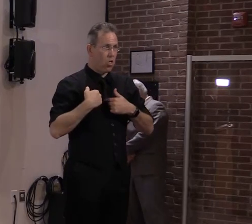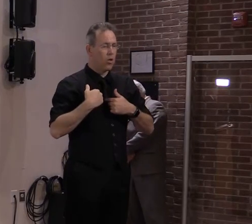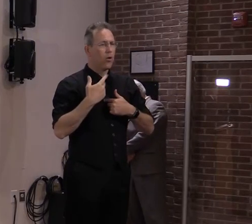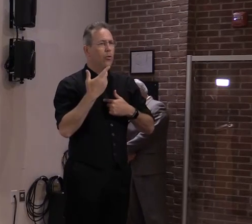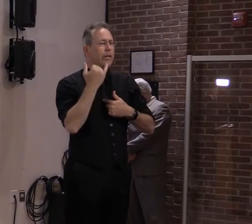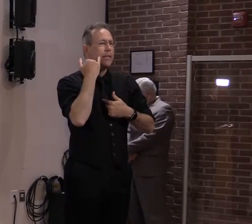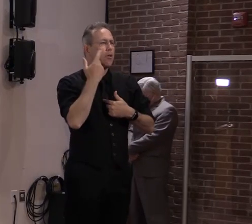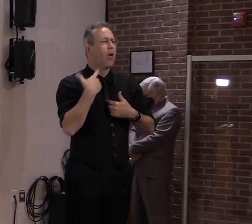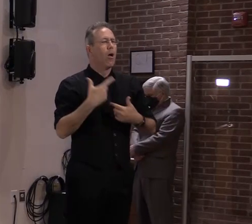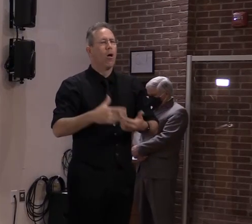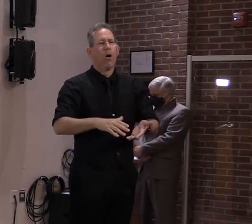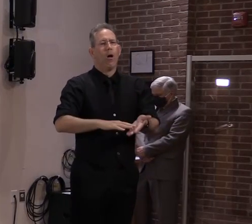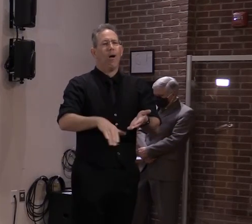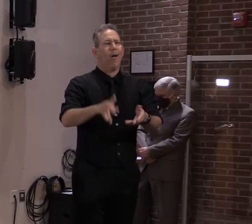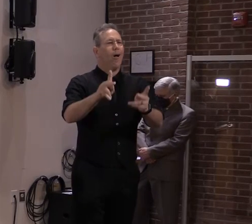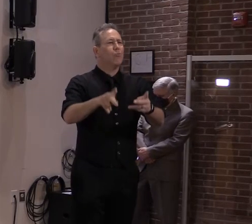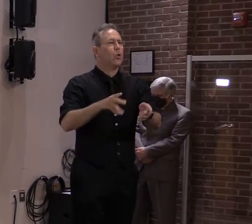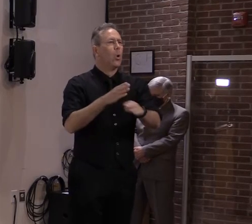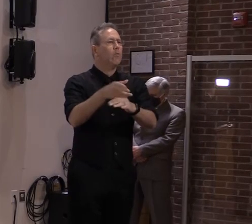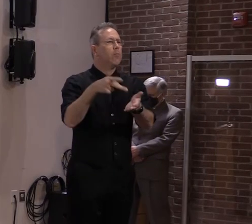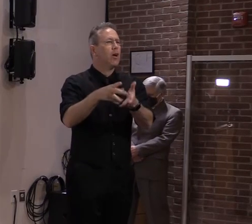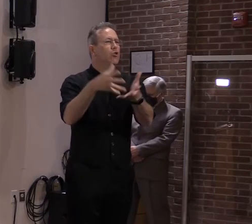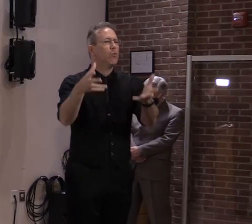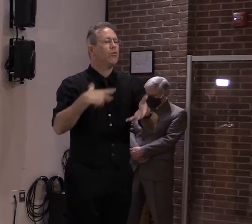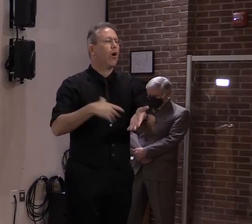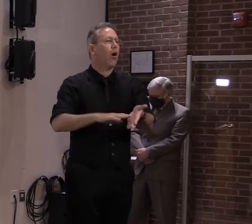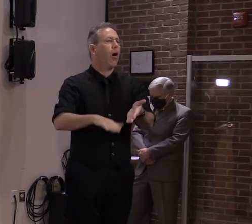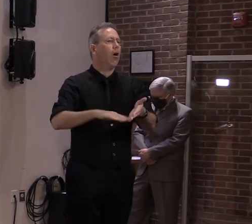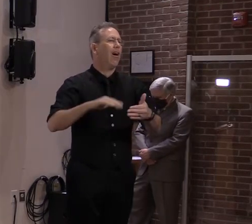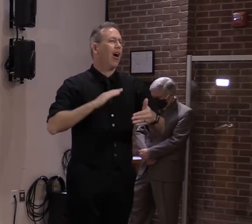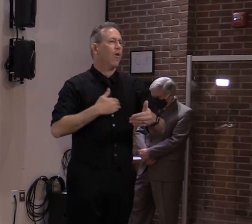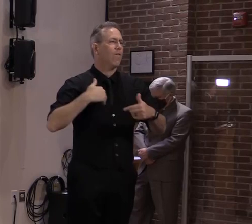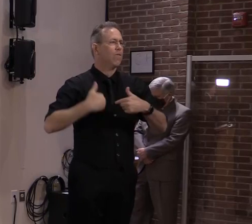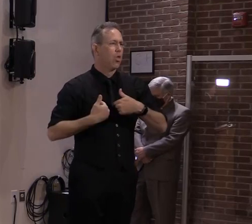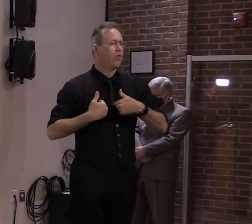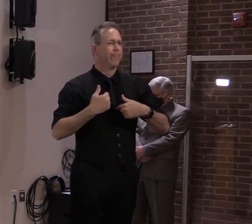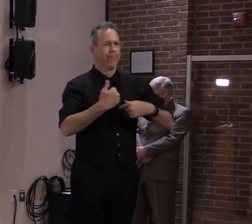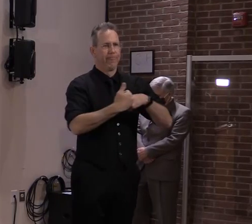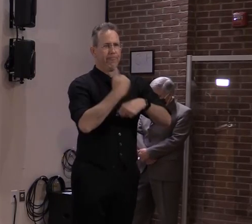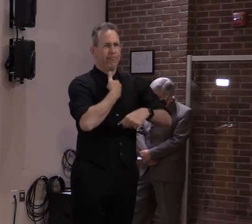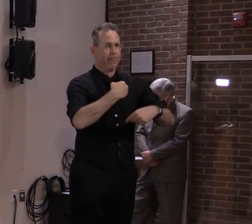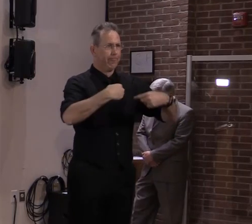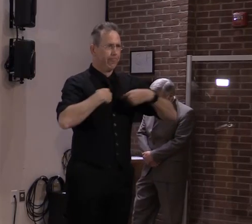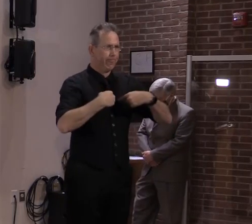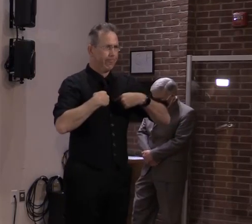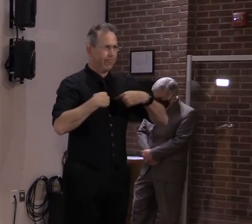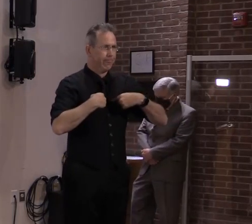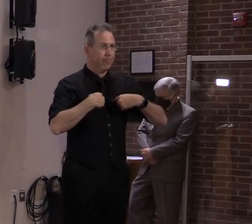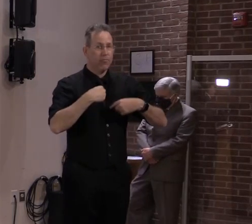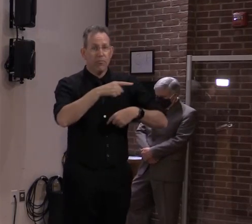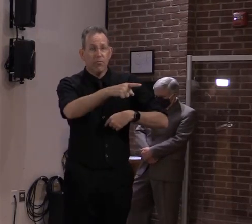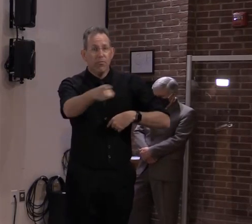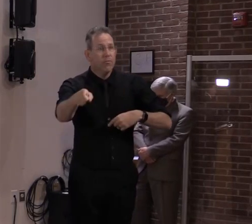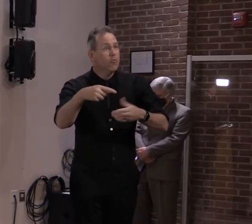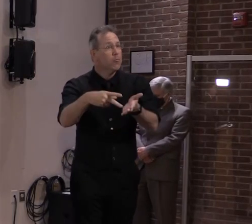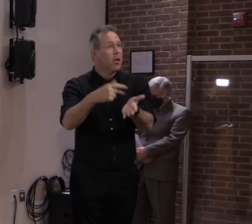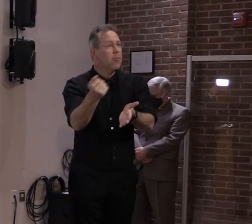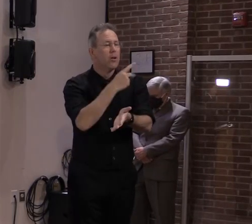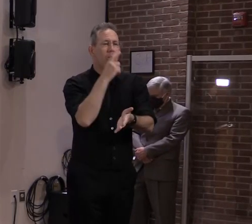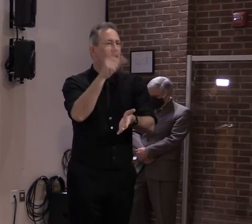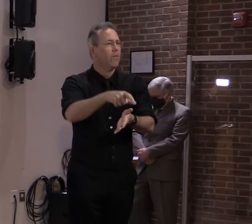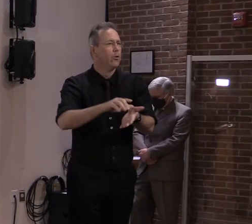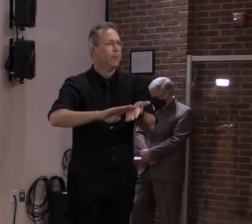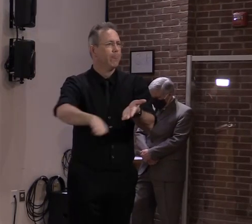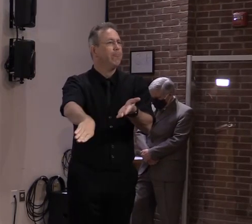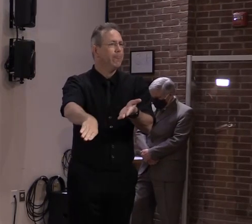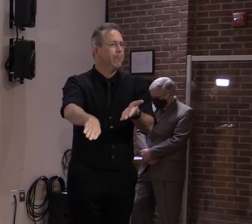like we did in this case, we would typically waive any overpayment obligation. However, I think that's another